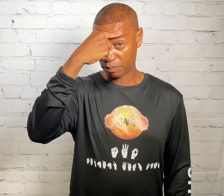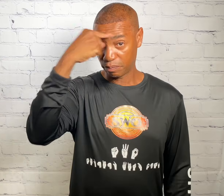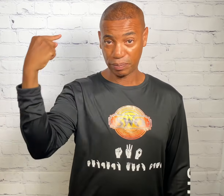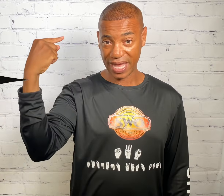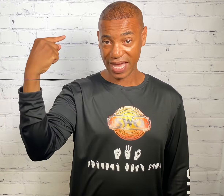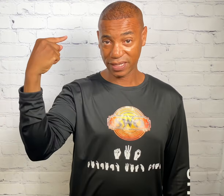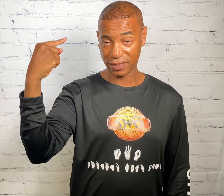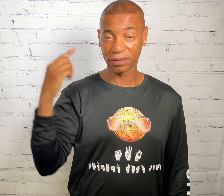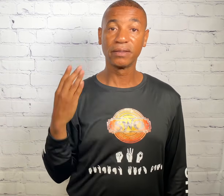Black,